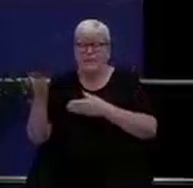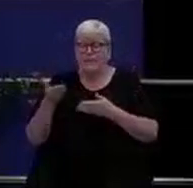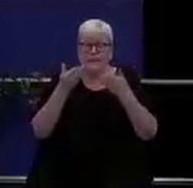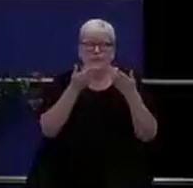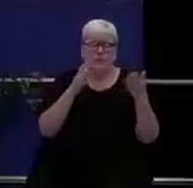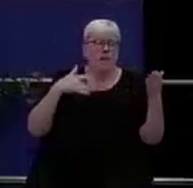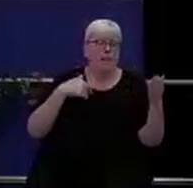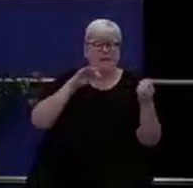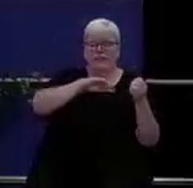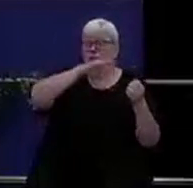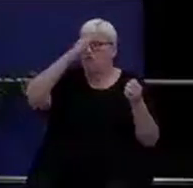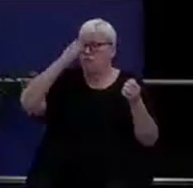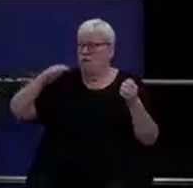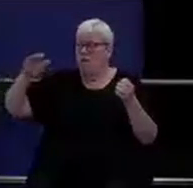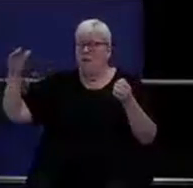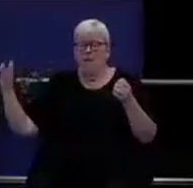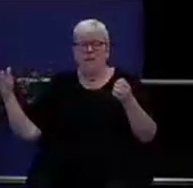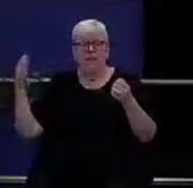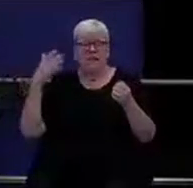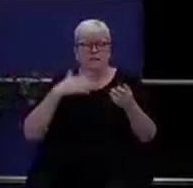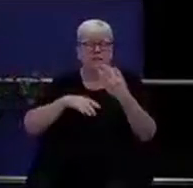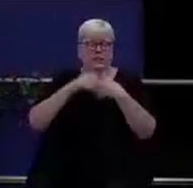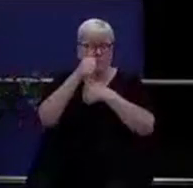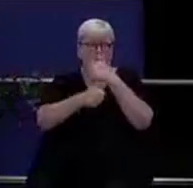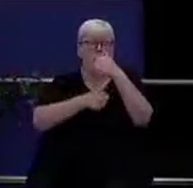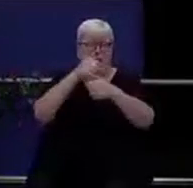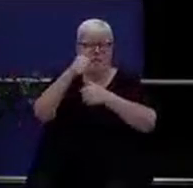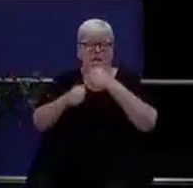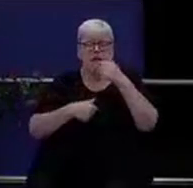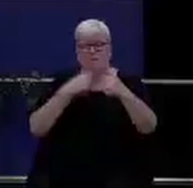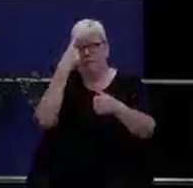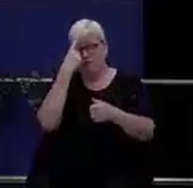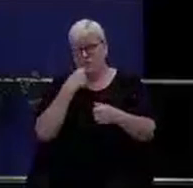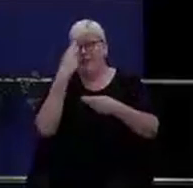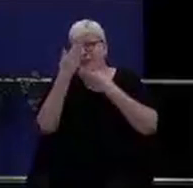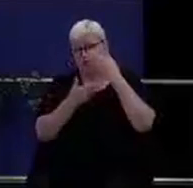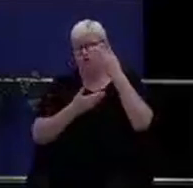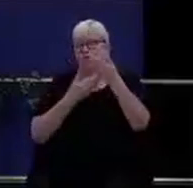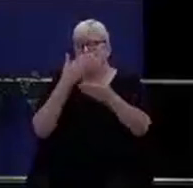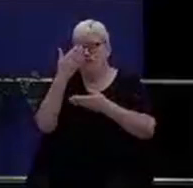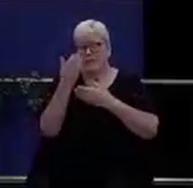places, it makes you popular if you're a good storyteller. But what I